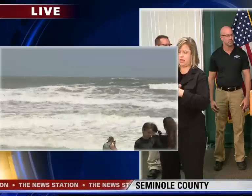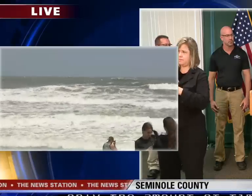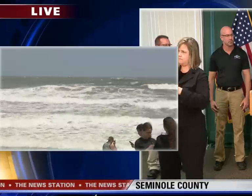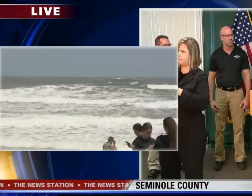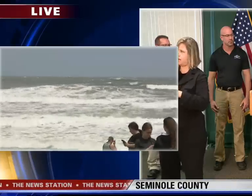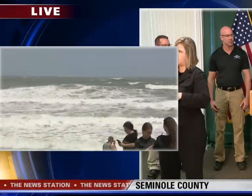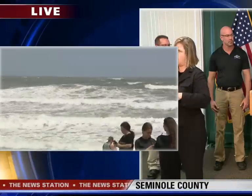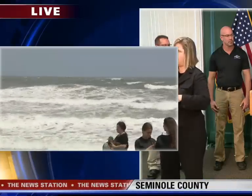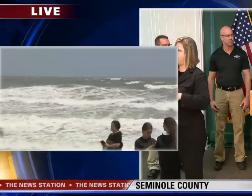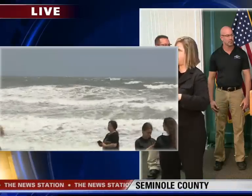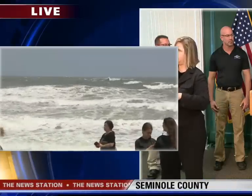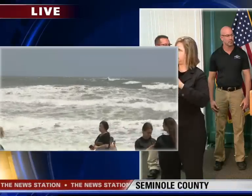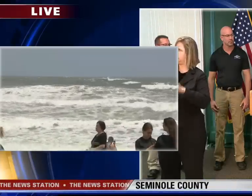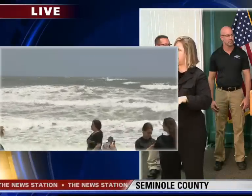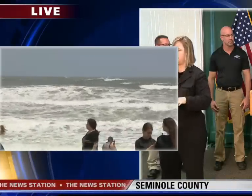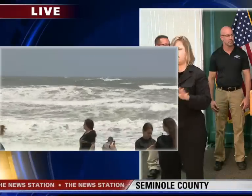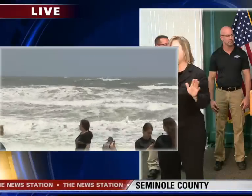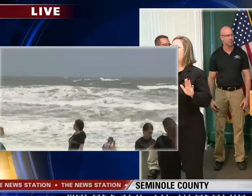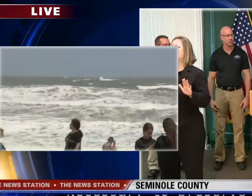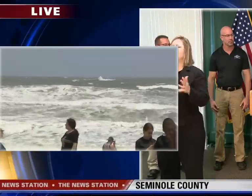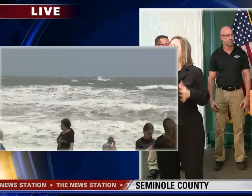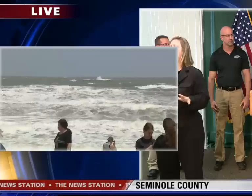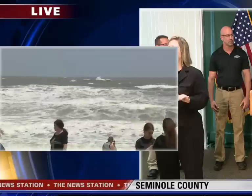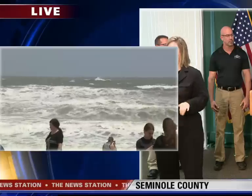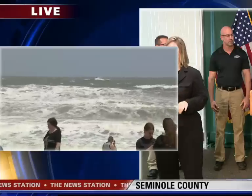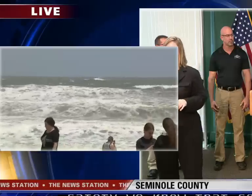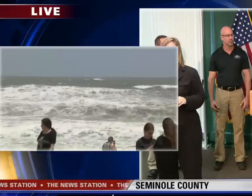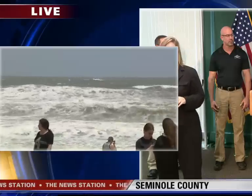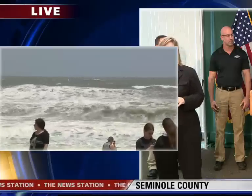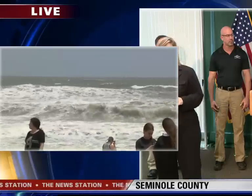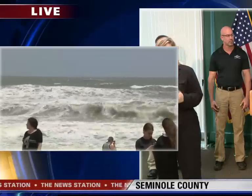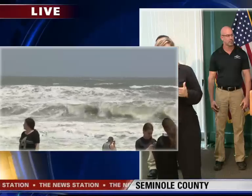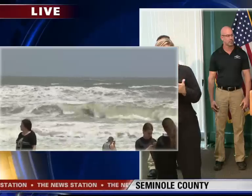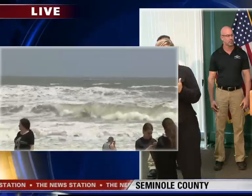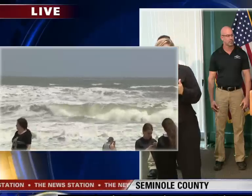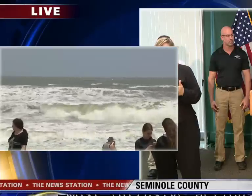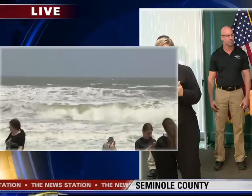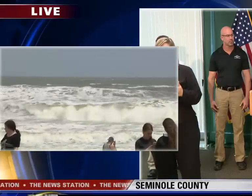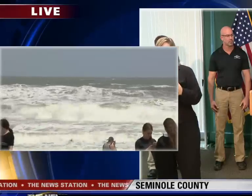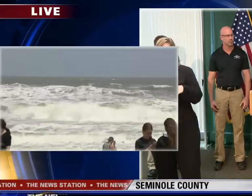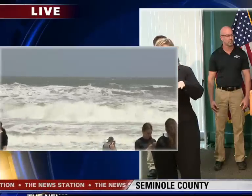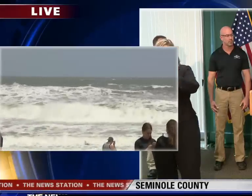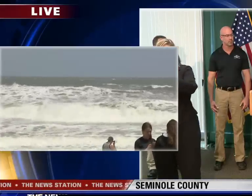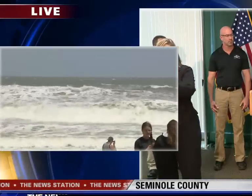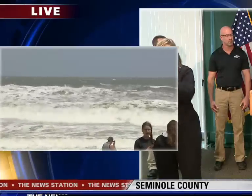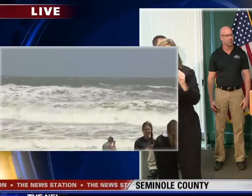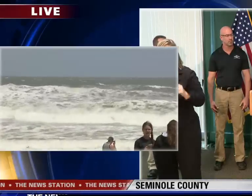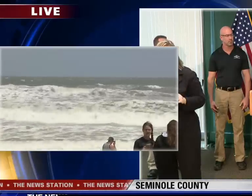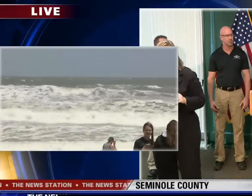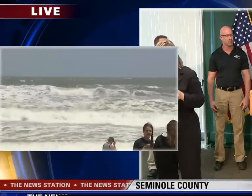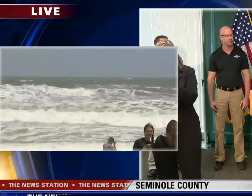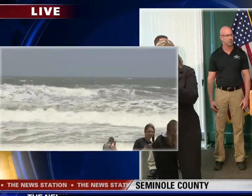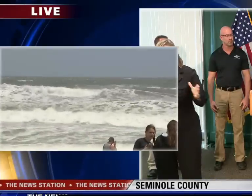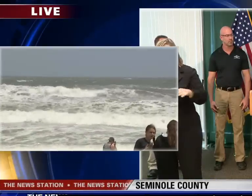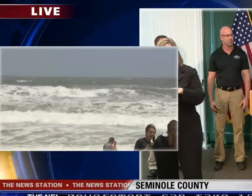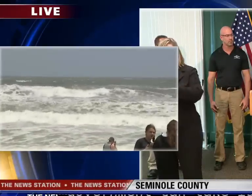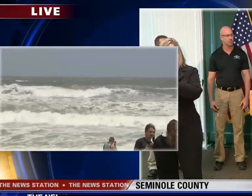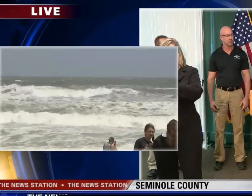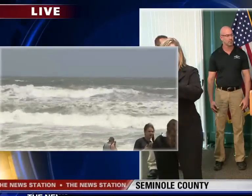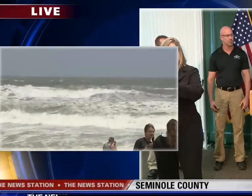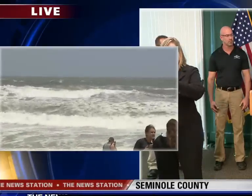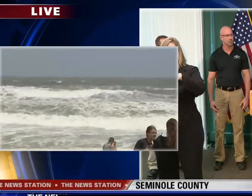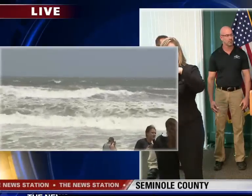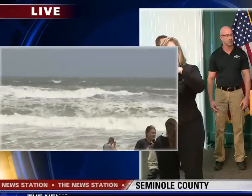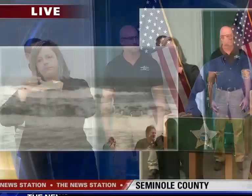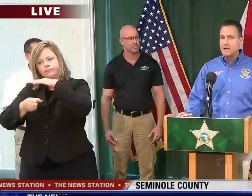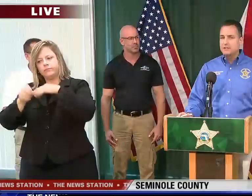the movement of law-abiding citizens. So if we do find a need to do that, we will make sure that you're well informed, and it will be as short